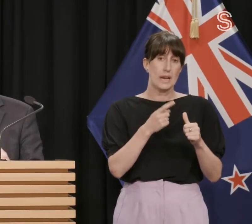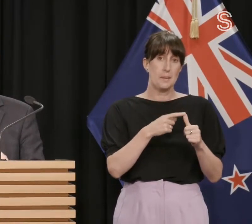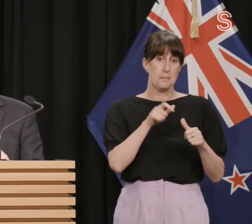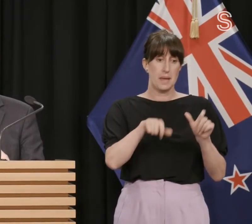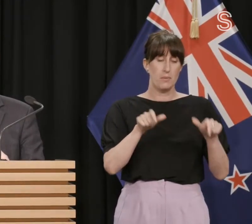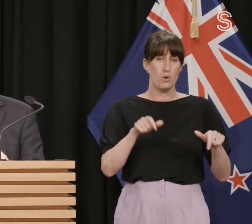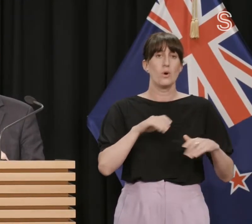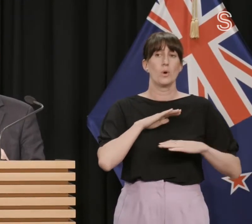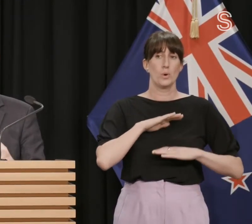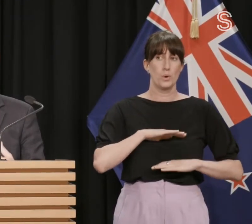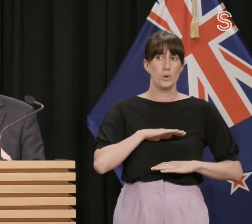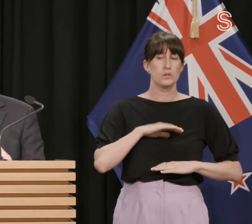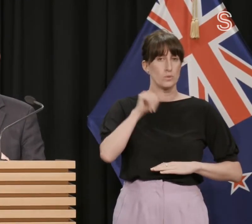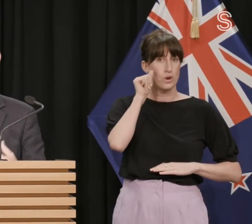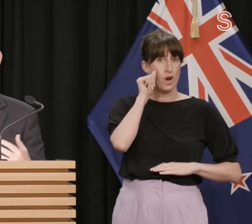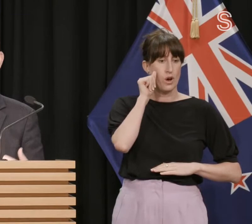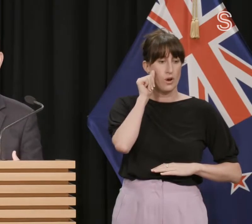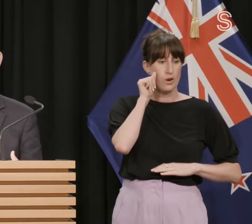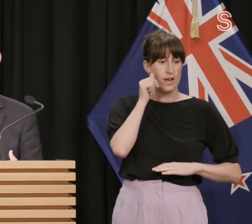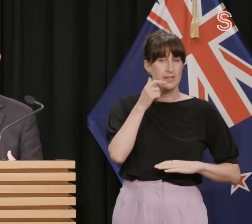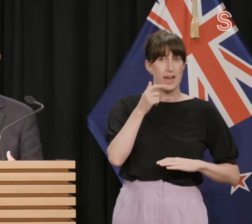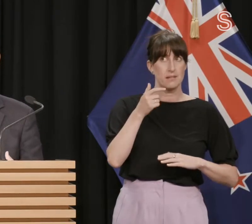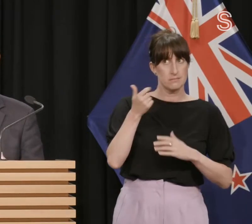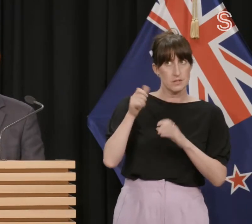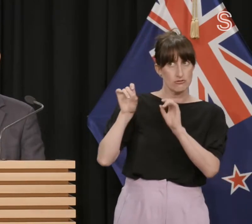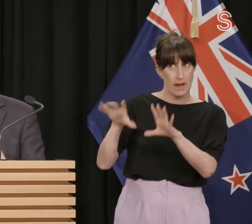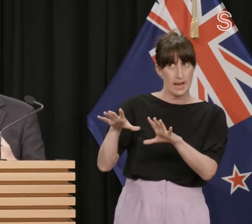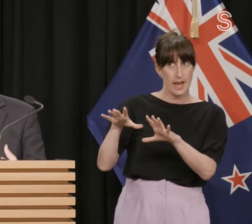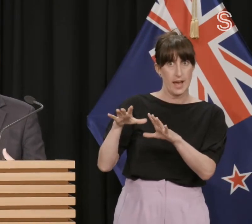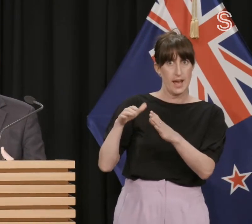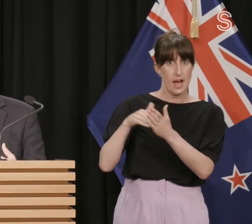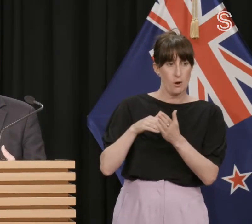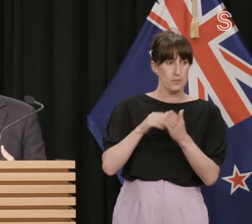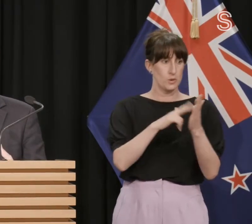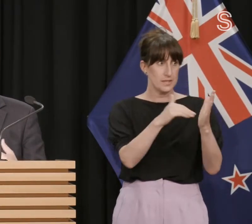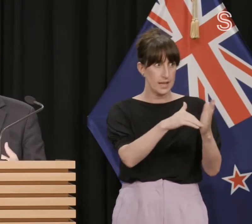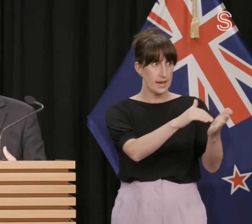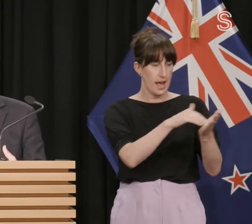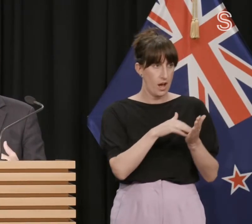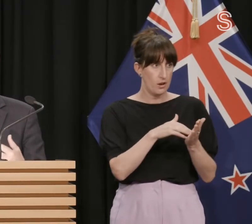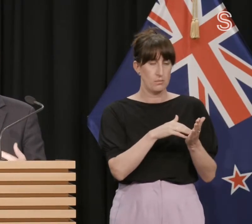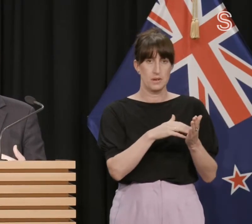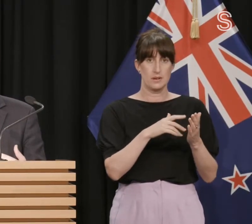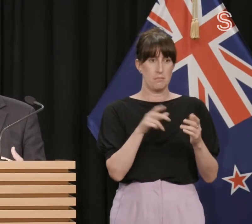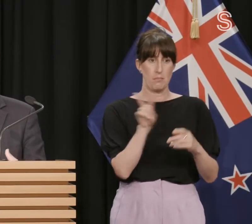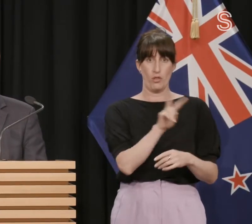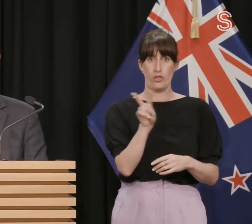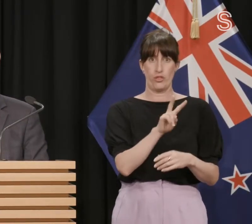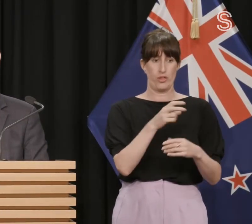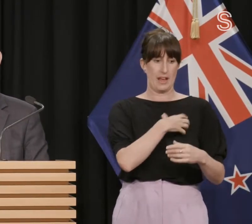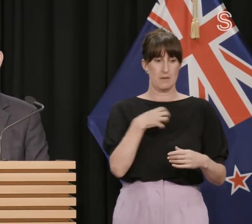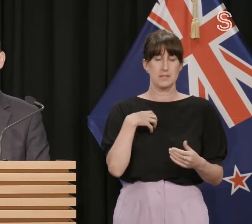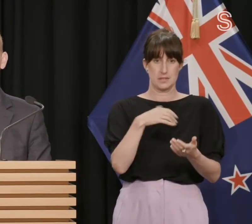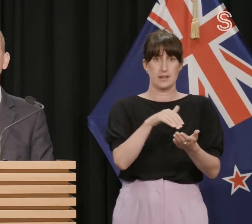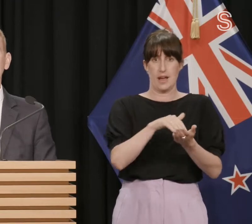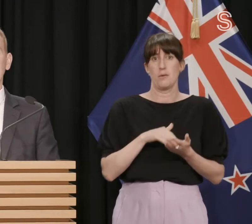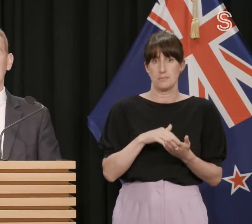it's not just actually the New Zealand government, but the Australian government as well, who stand ready and willing to provide support when it is asked